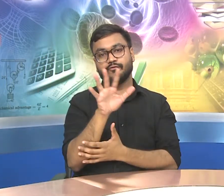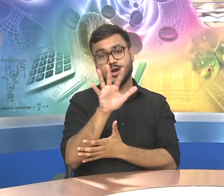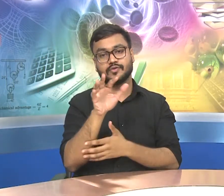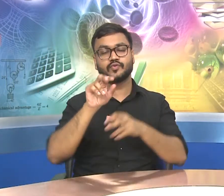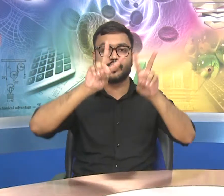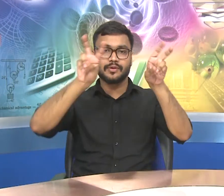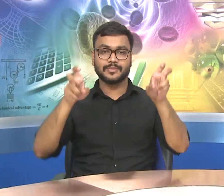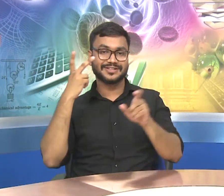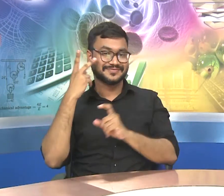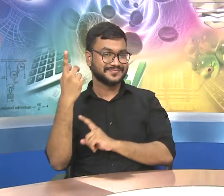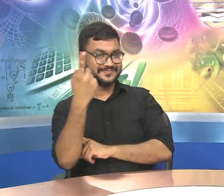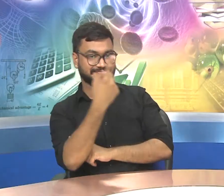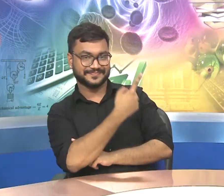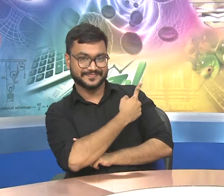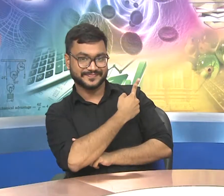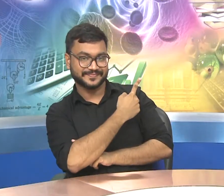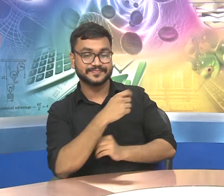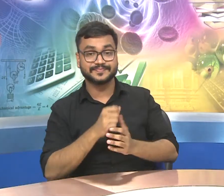Lesson 5, Ecosystem.